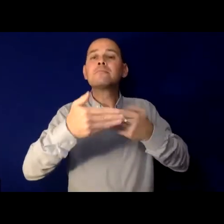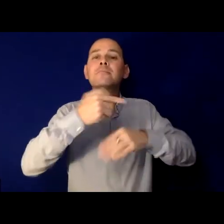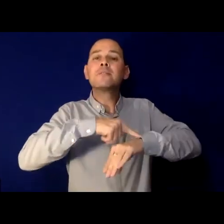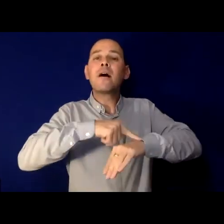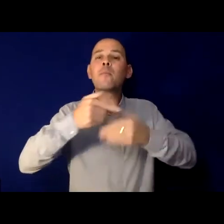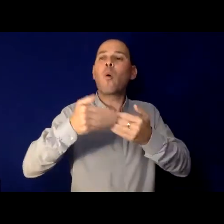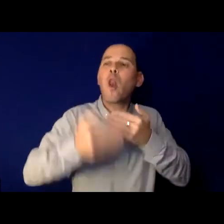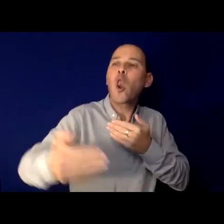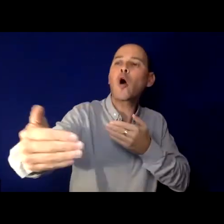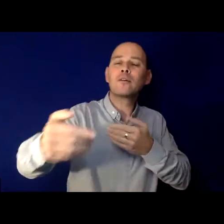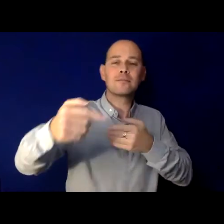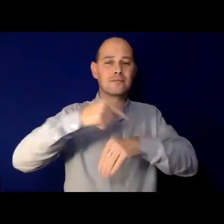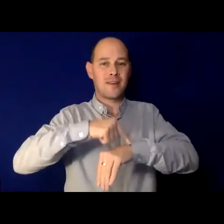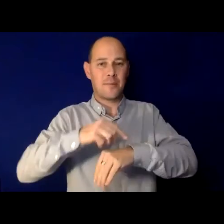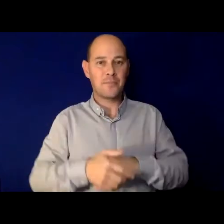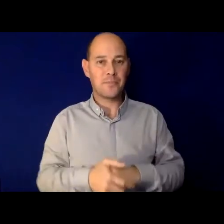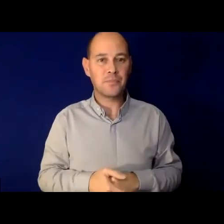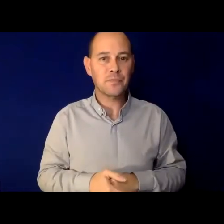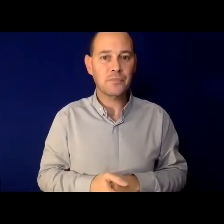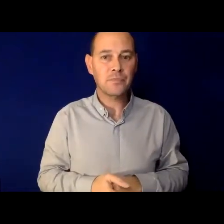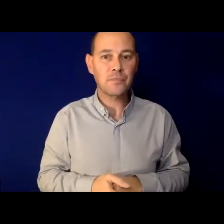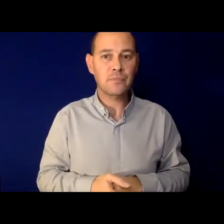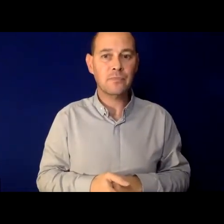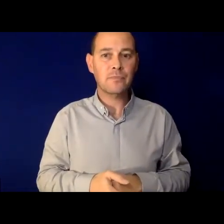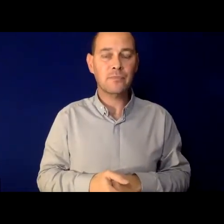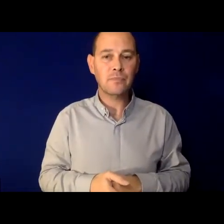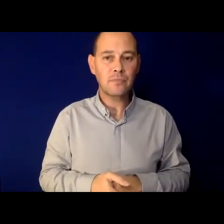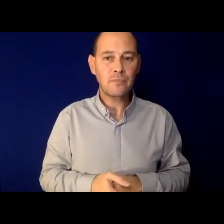that Mr. Abbas will also supplement and will